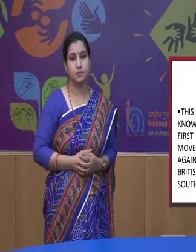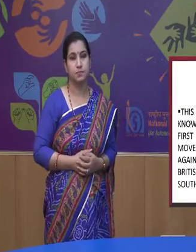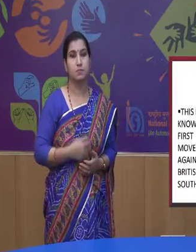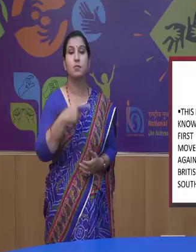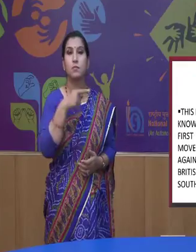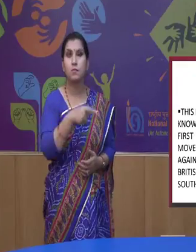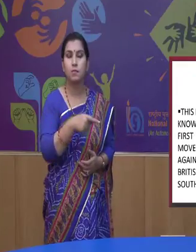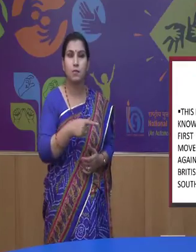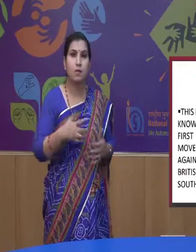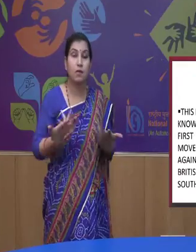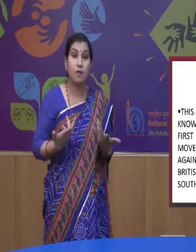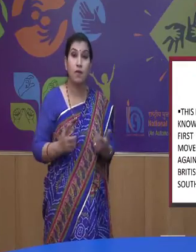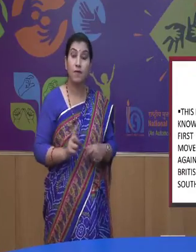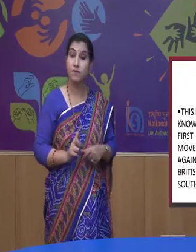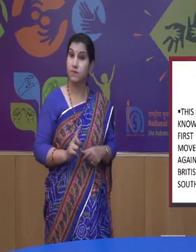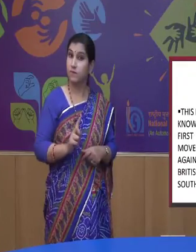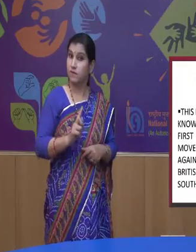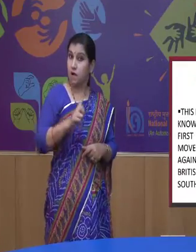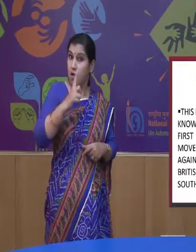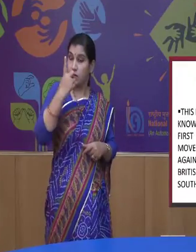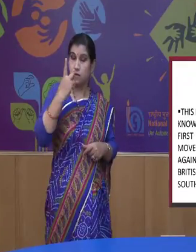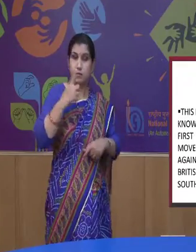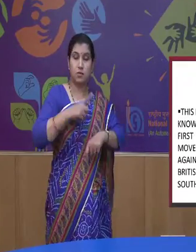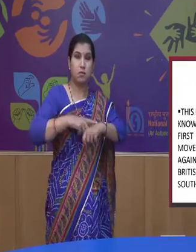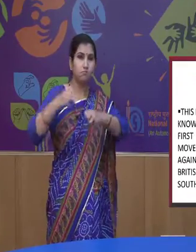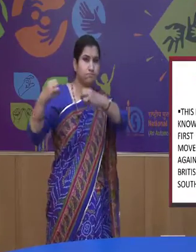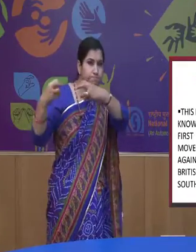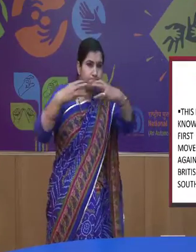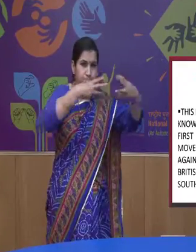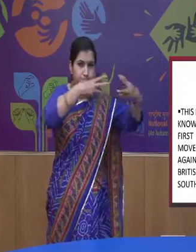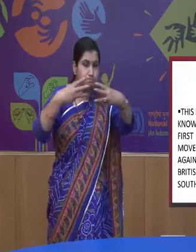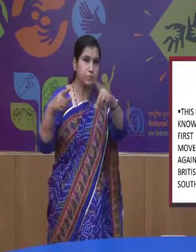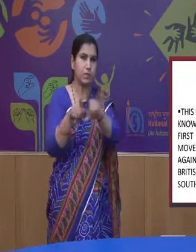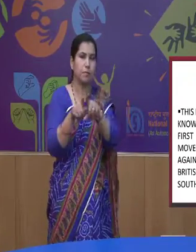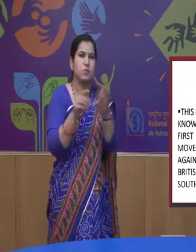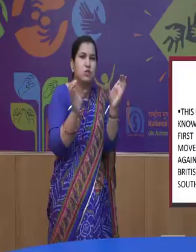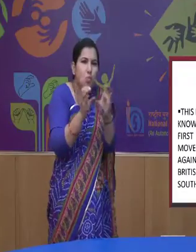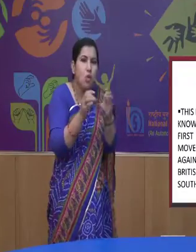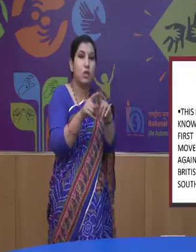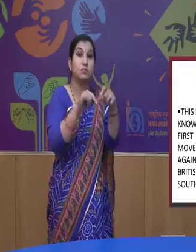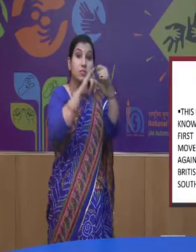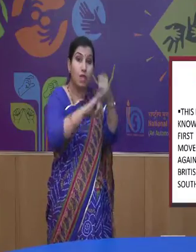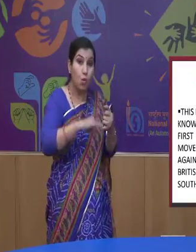which is seen as the first case of struggle against British in the South India.